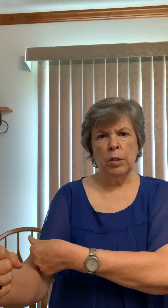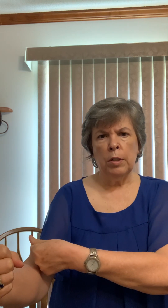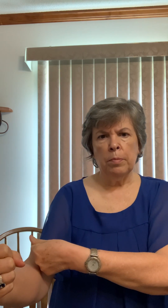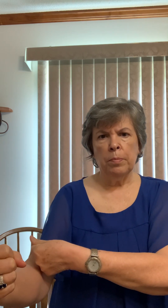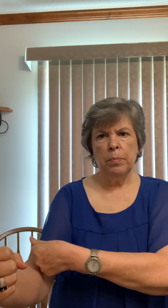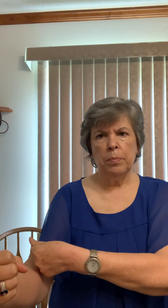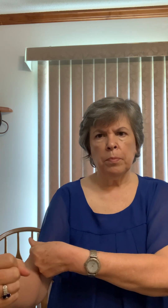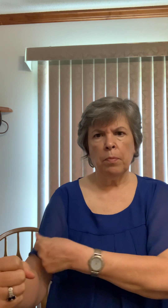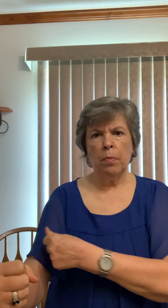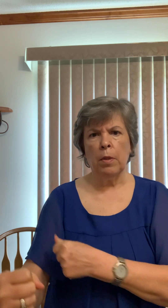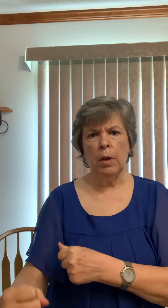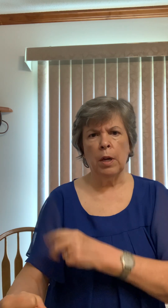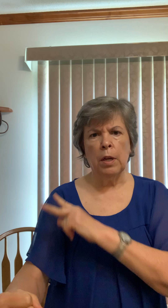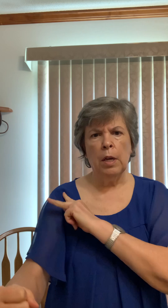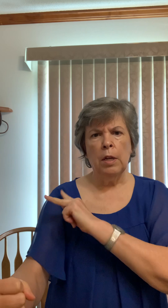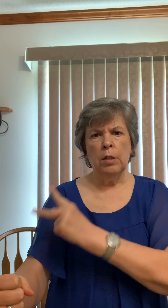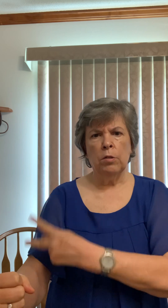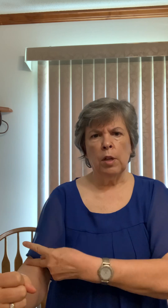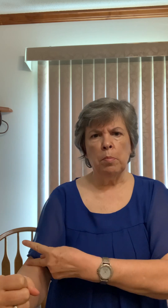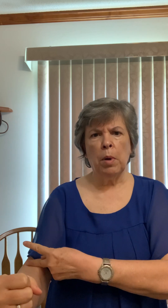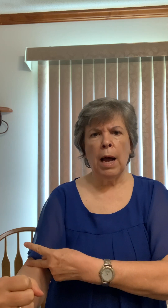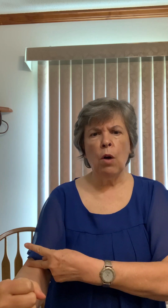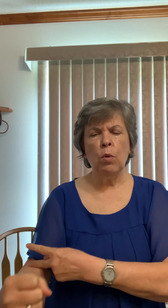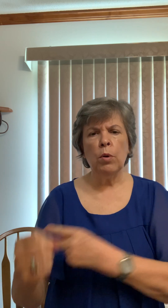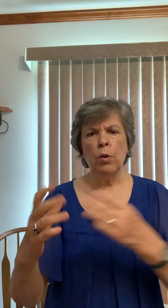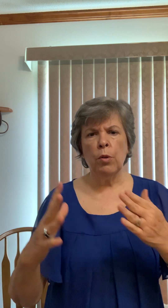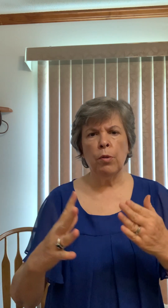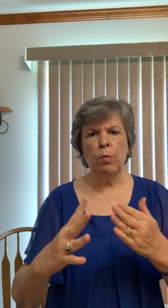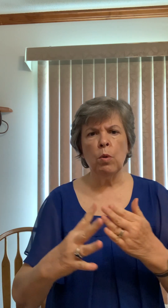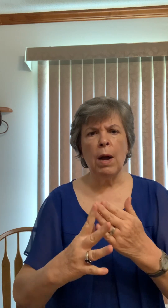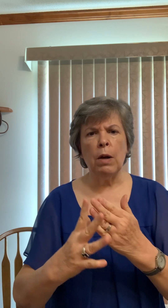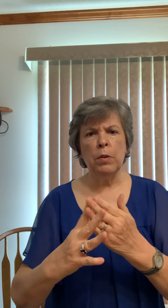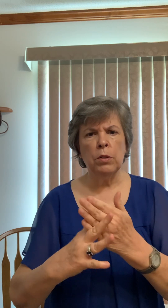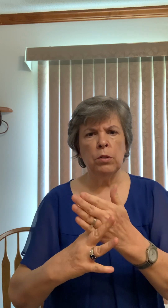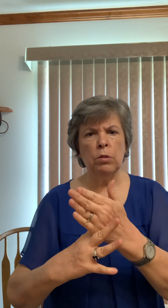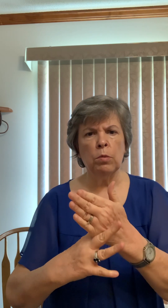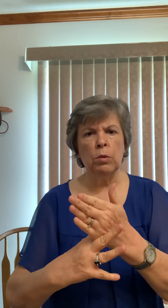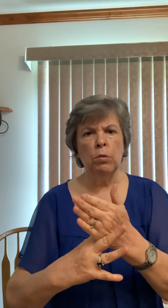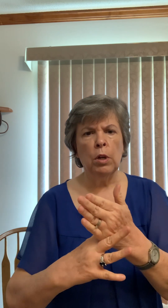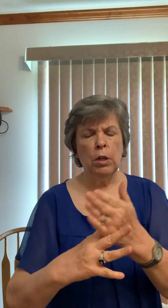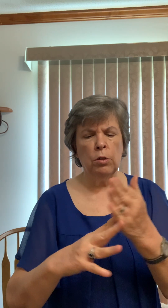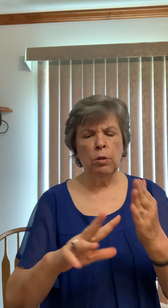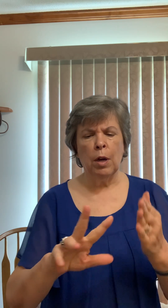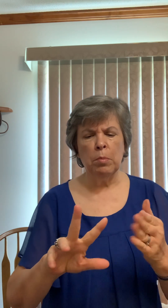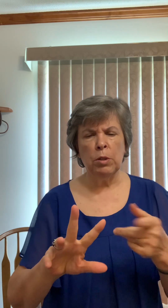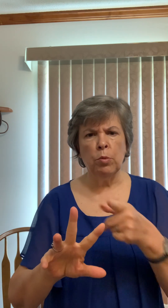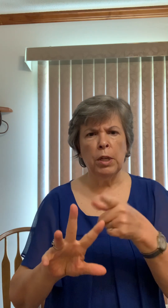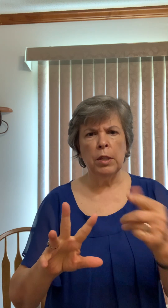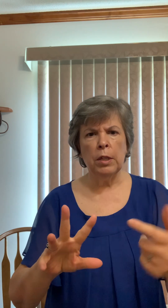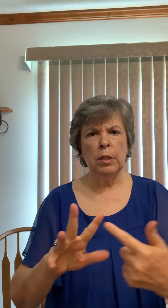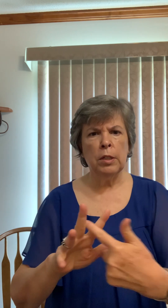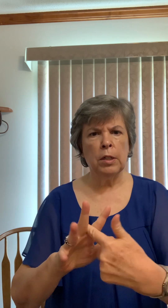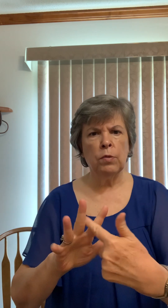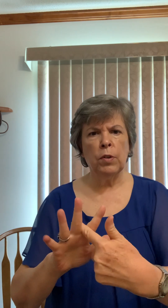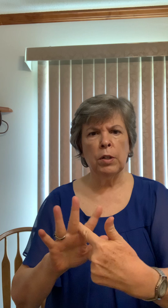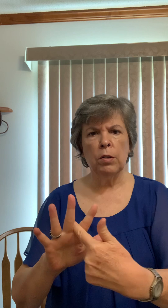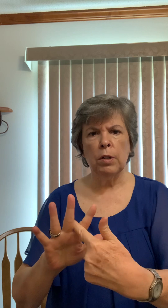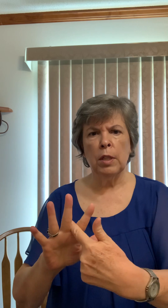Authority. Okay. So thy power throughout, this is through, you come between the index finger and the